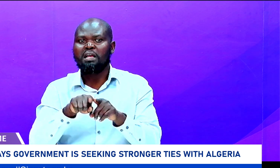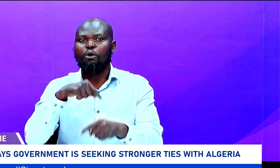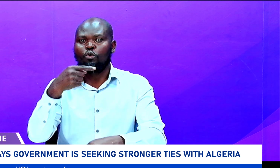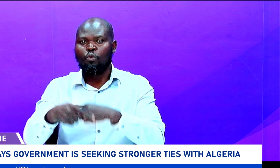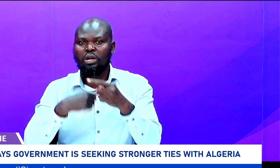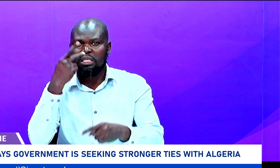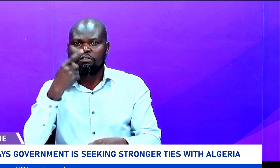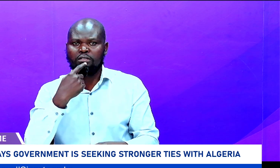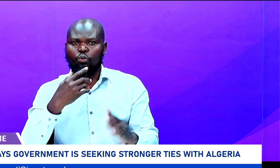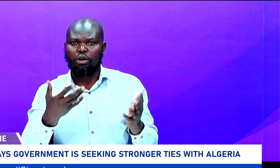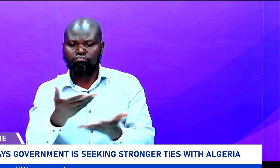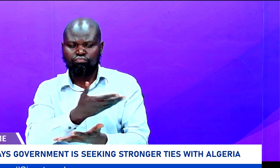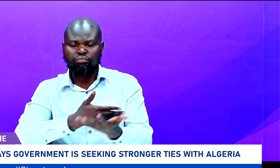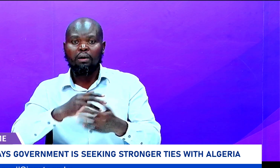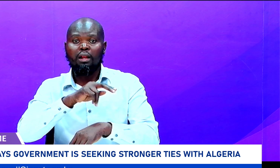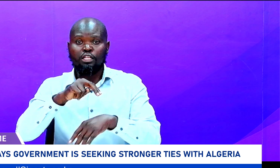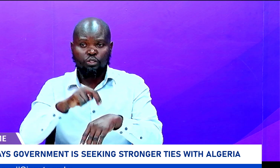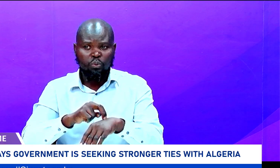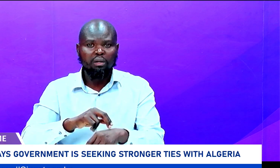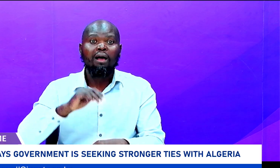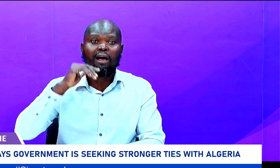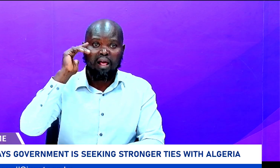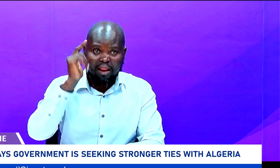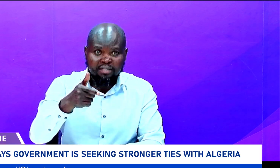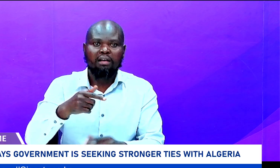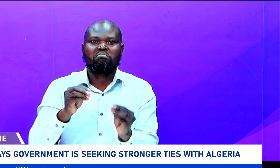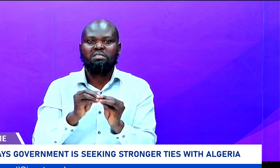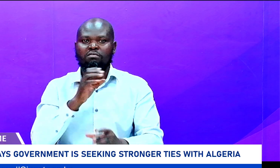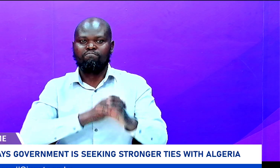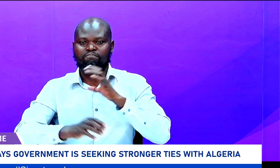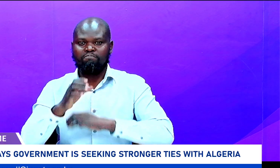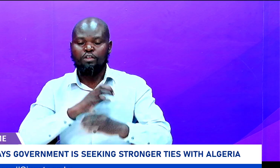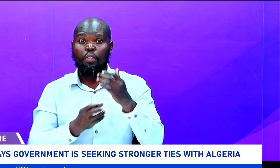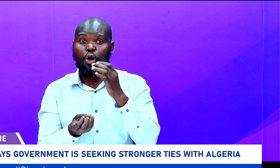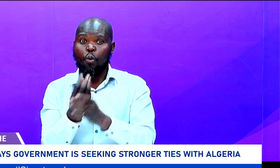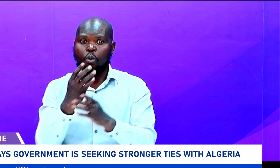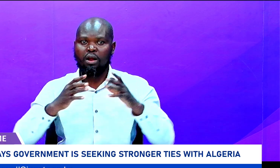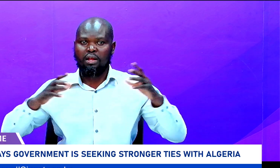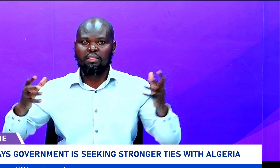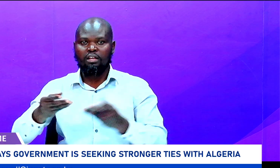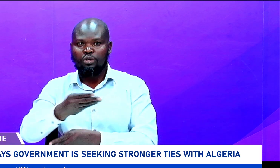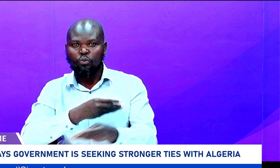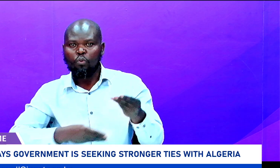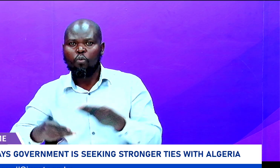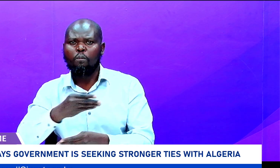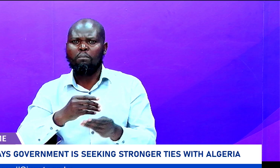described the North African nation as a key partner, citing growing trade and the rising number of Kenyans pursuing education